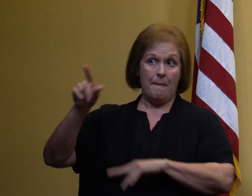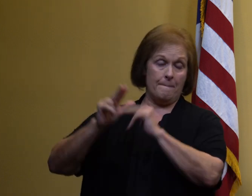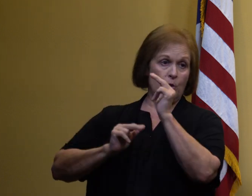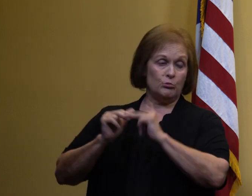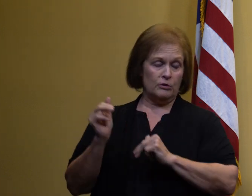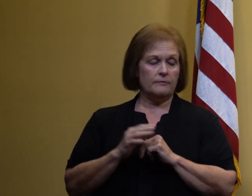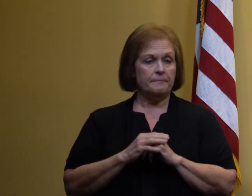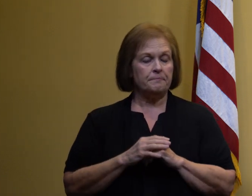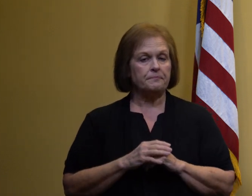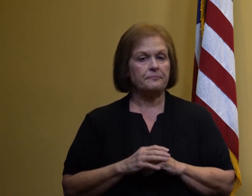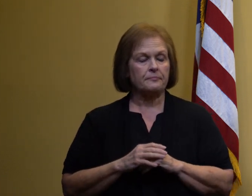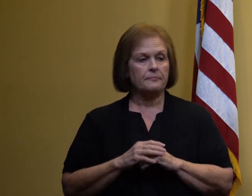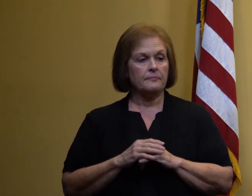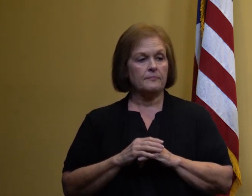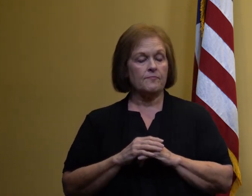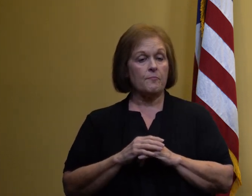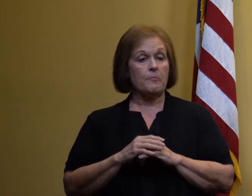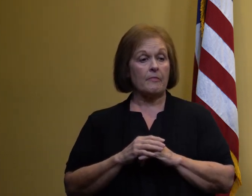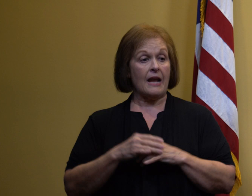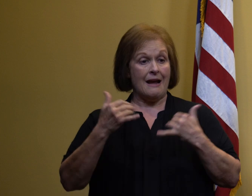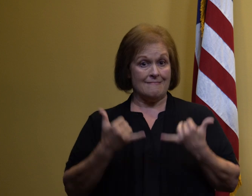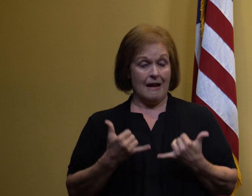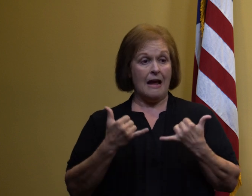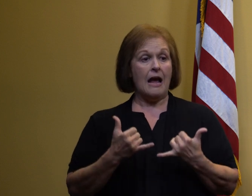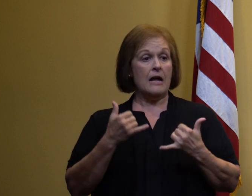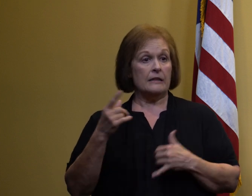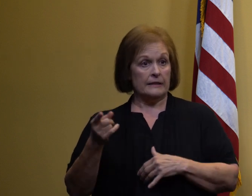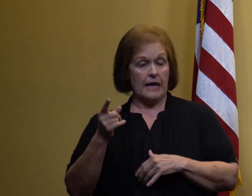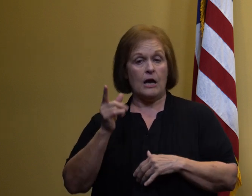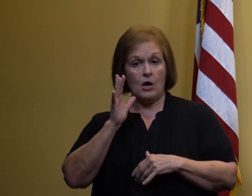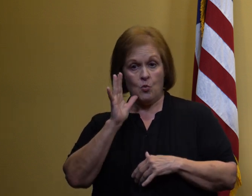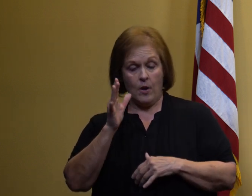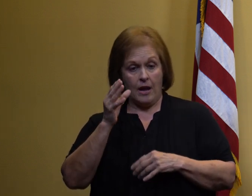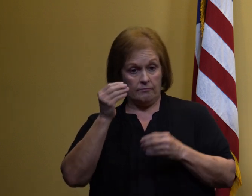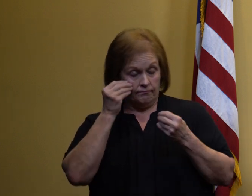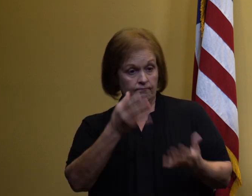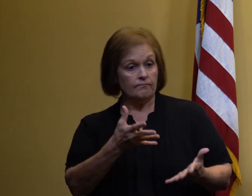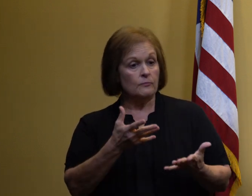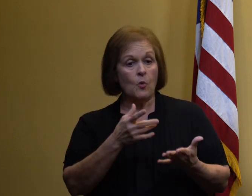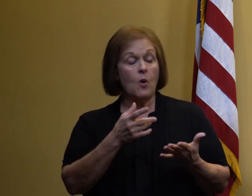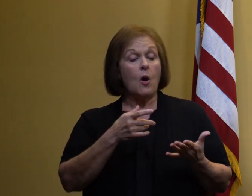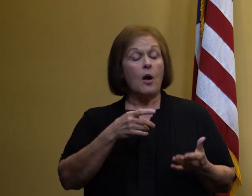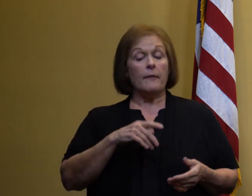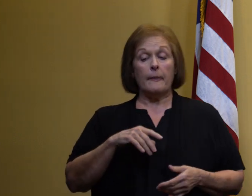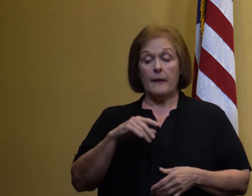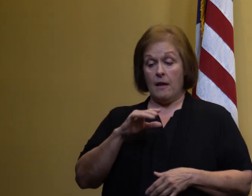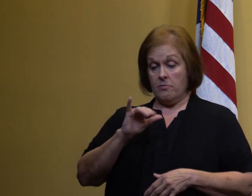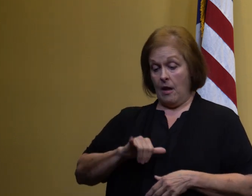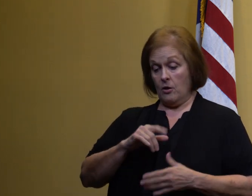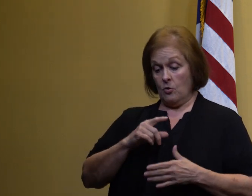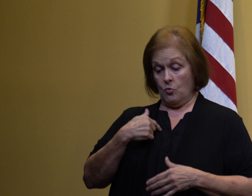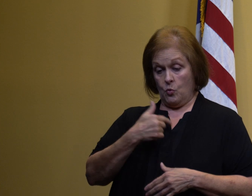put forth. Officials will now begin submitting all costs incurred to the city for necessary